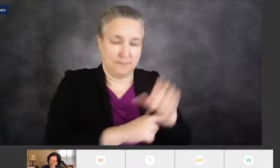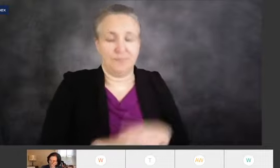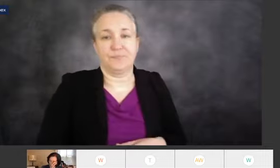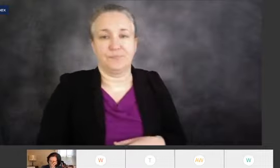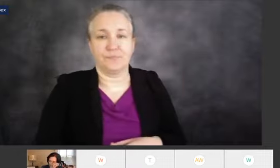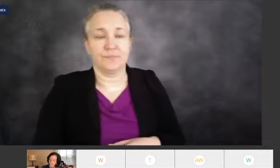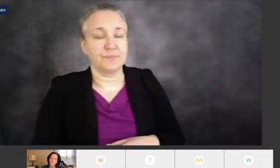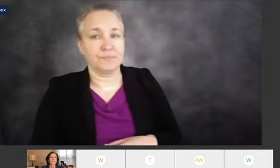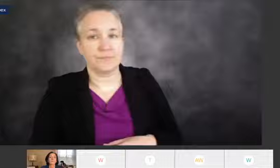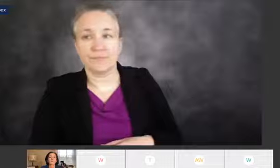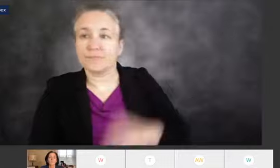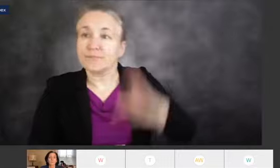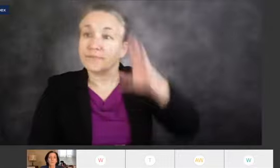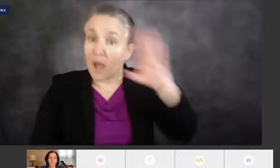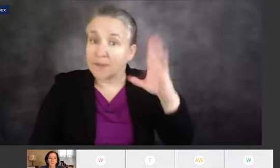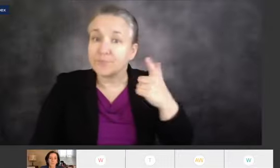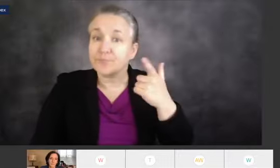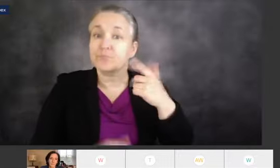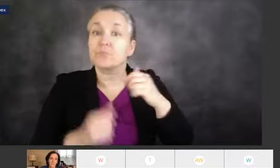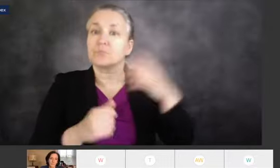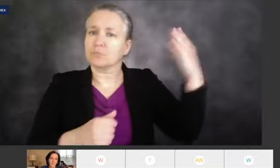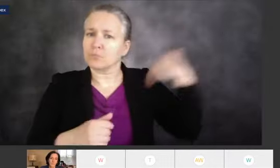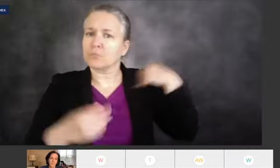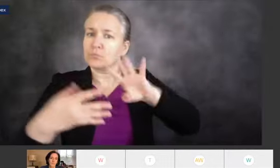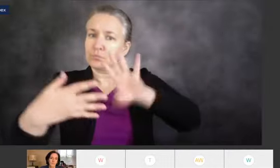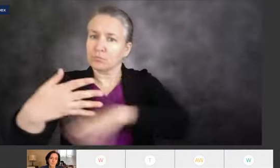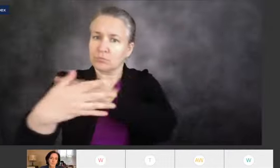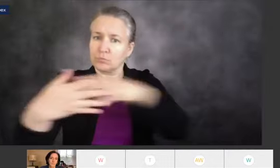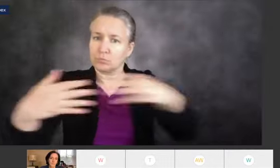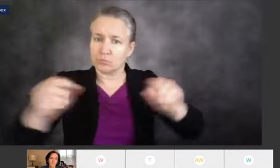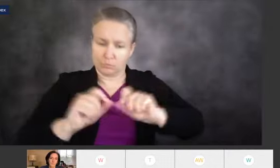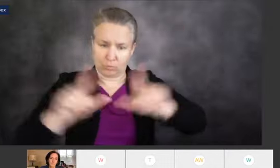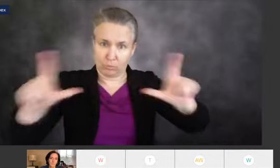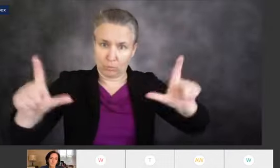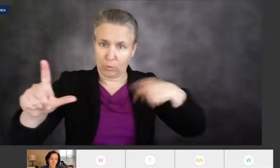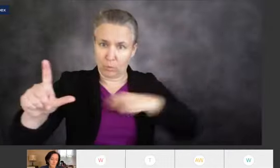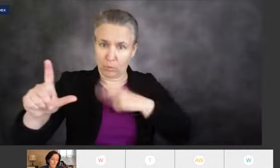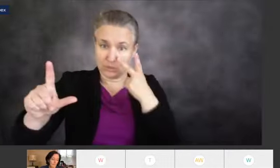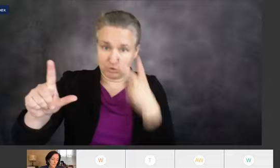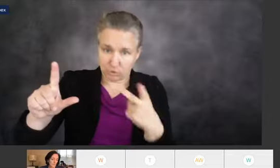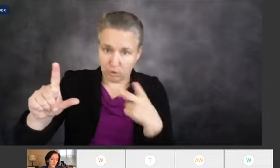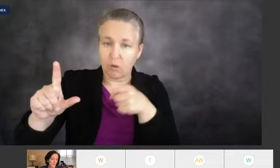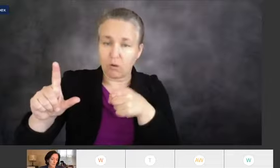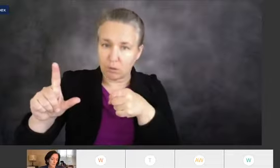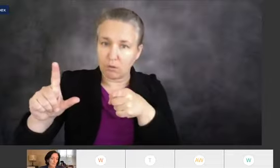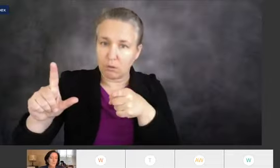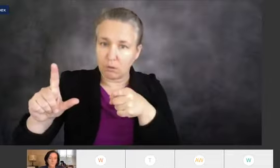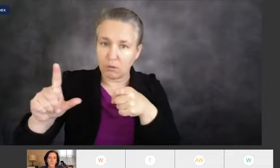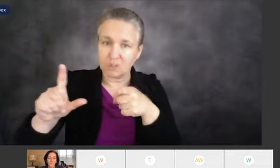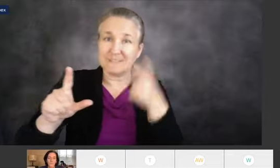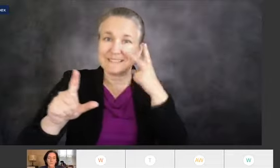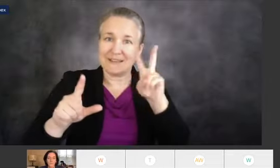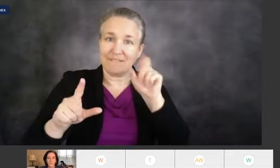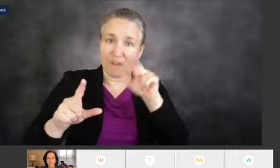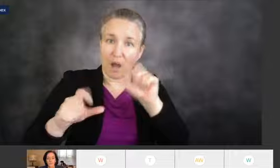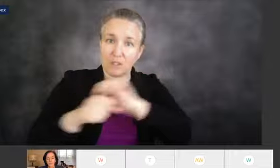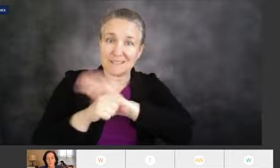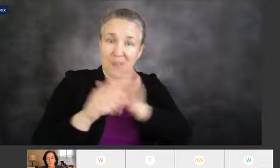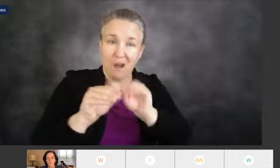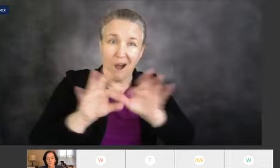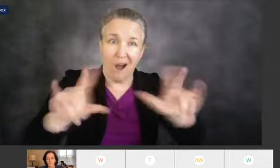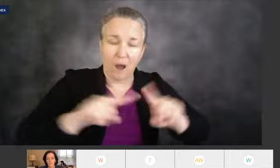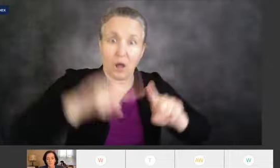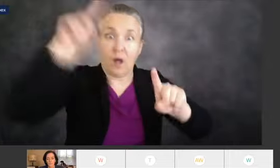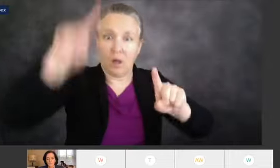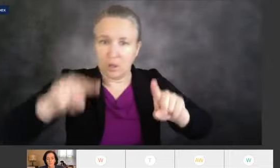Hi. We saw on the chart earlier that you displayed about, showing the peaks in the virus, and we saw